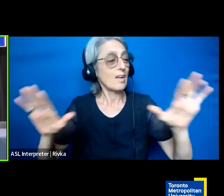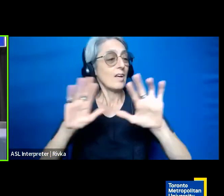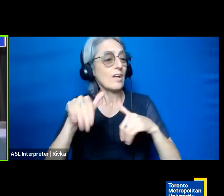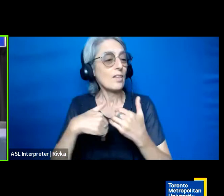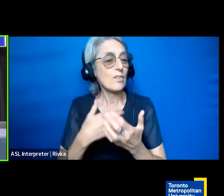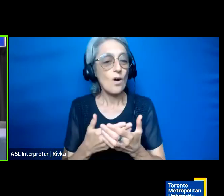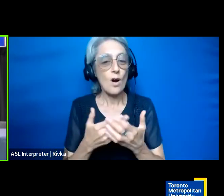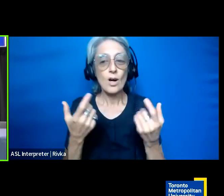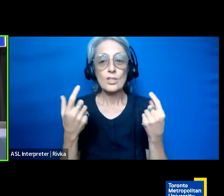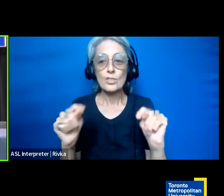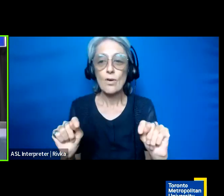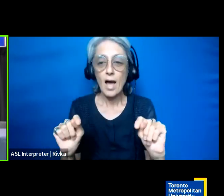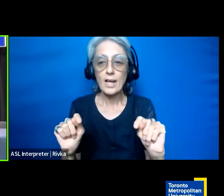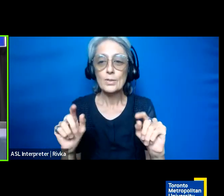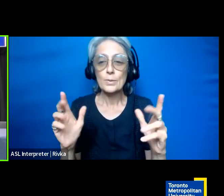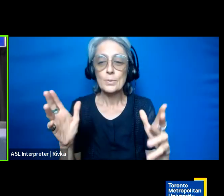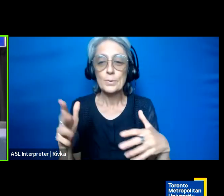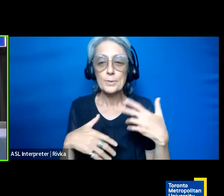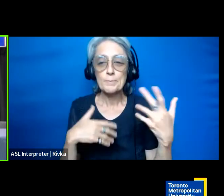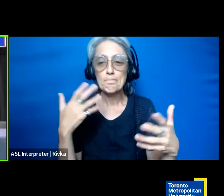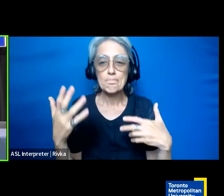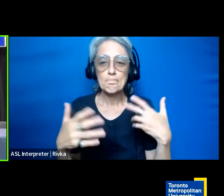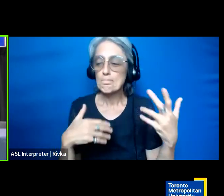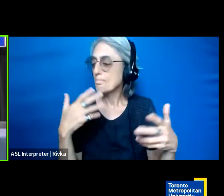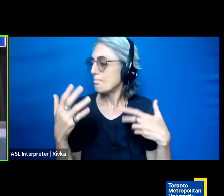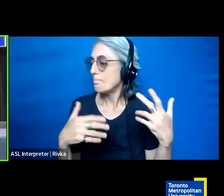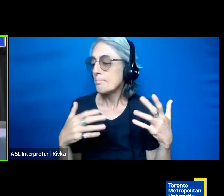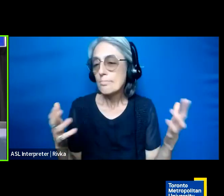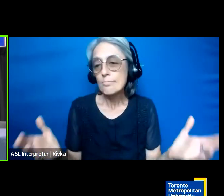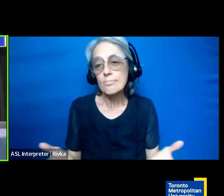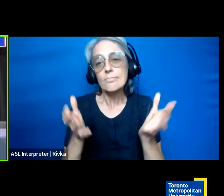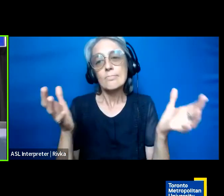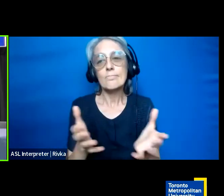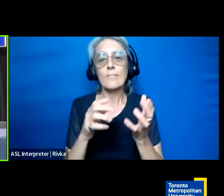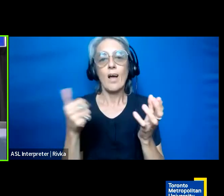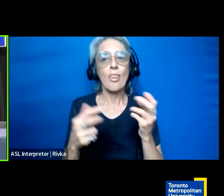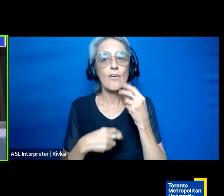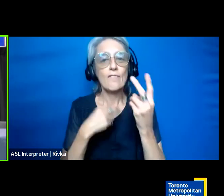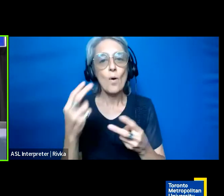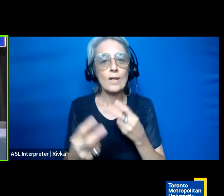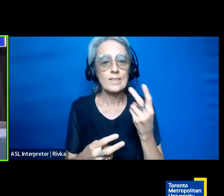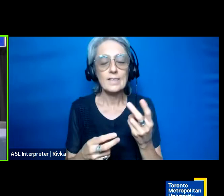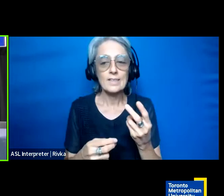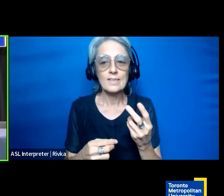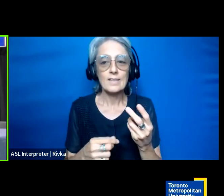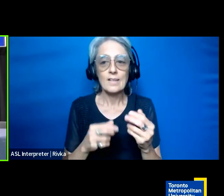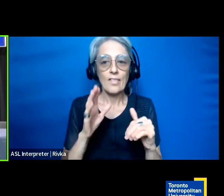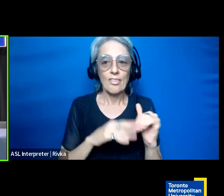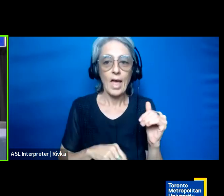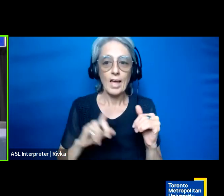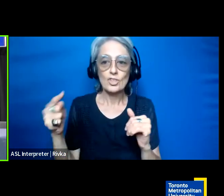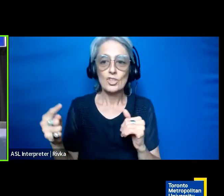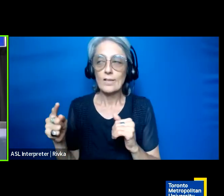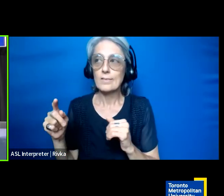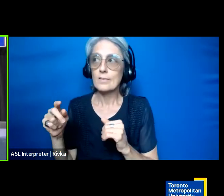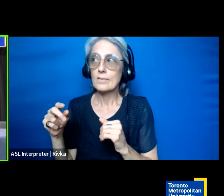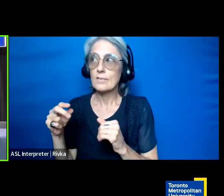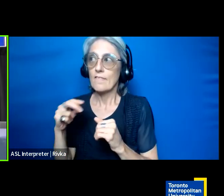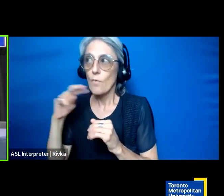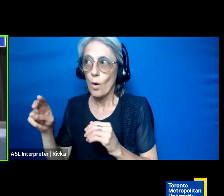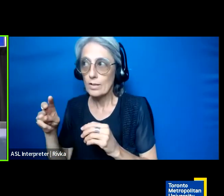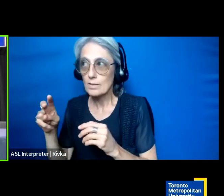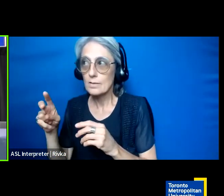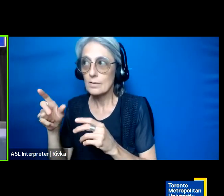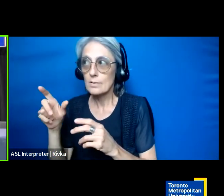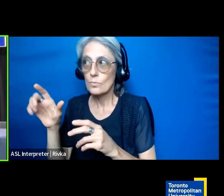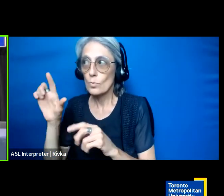other voices besides the voices of, that are money, that are powered by money to it.